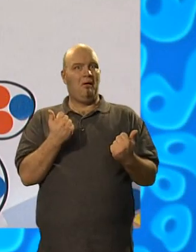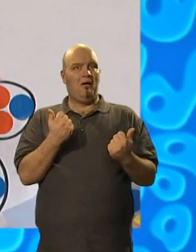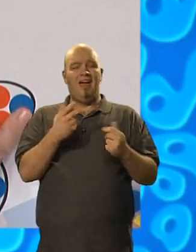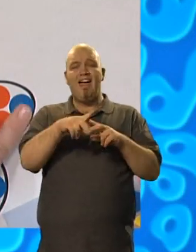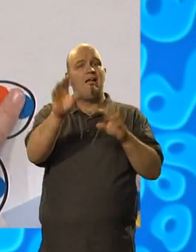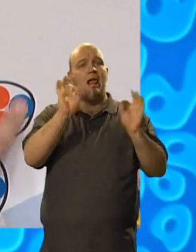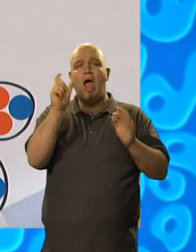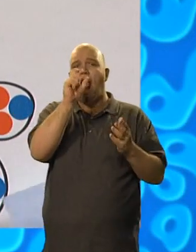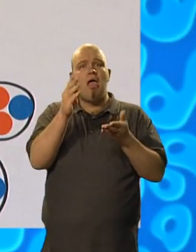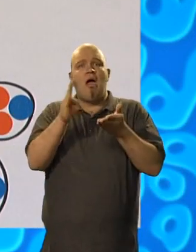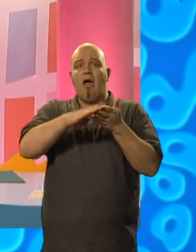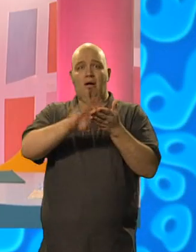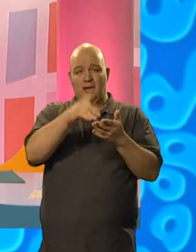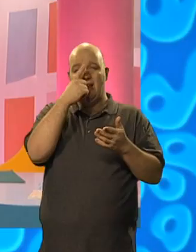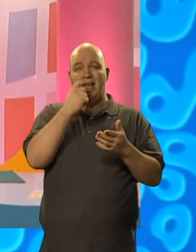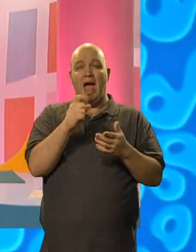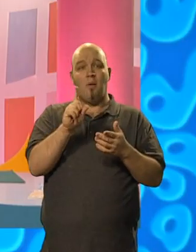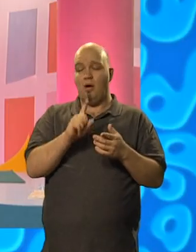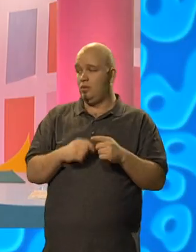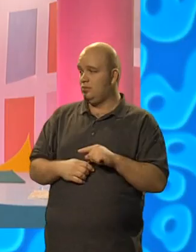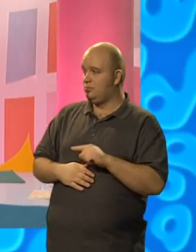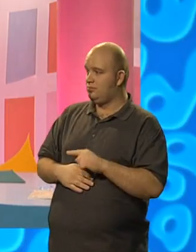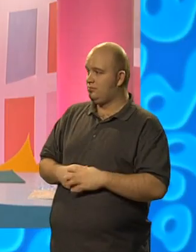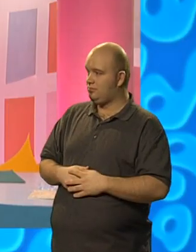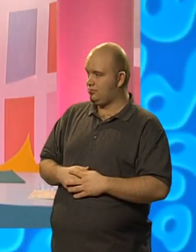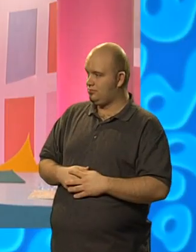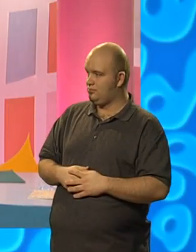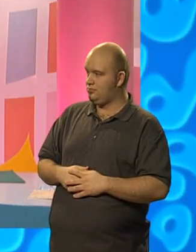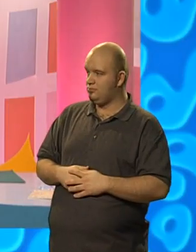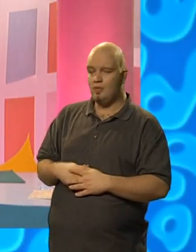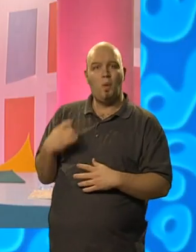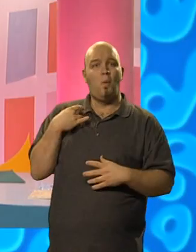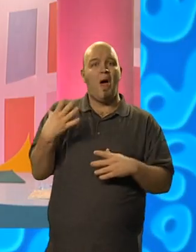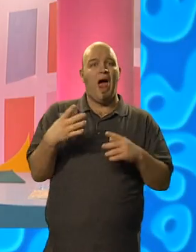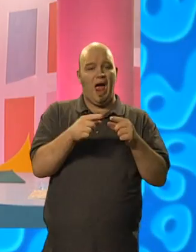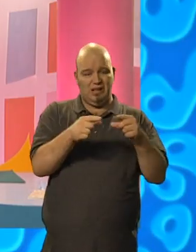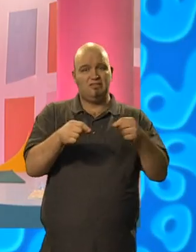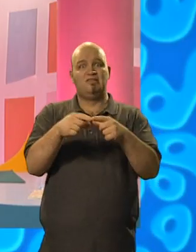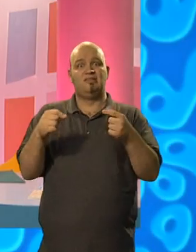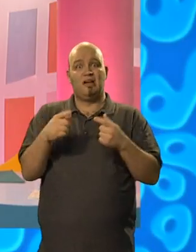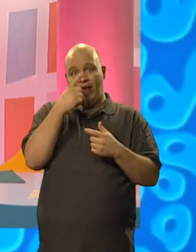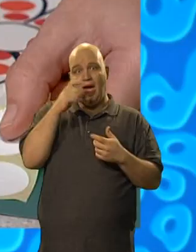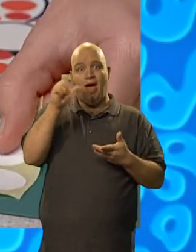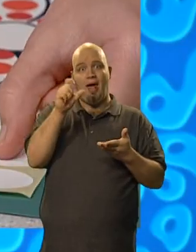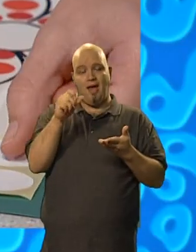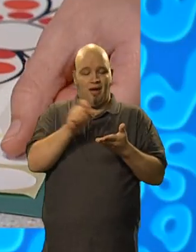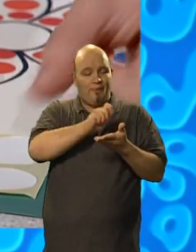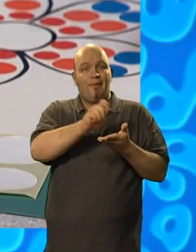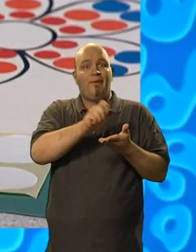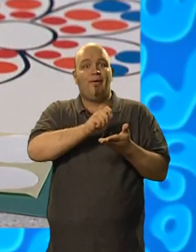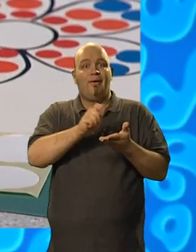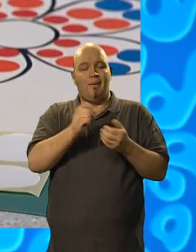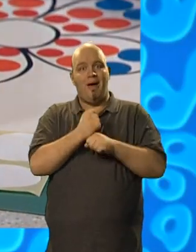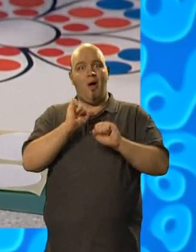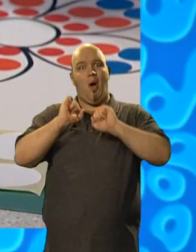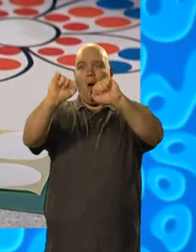at home, don't worry, because you could just get some ordinary stickers, like these ones here, very plain, and